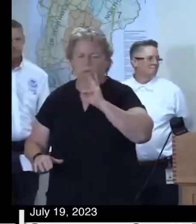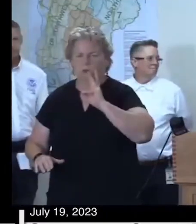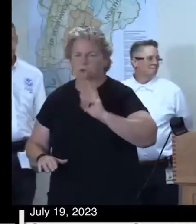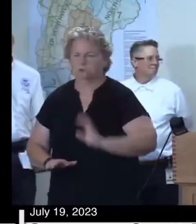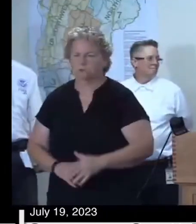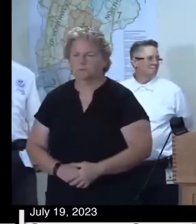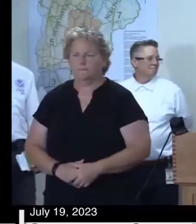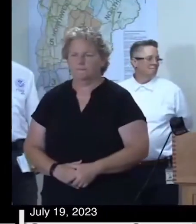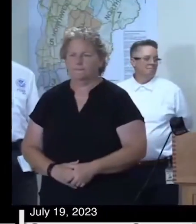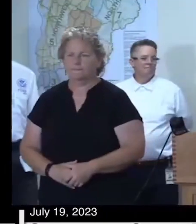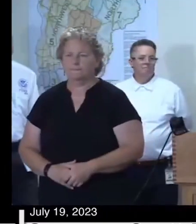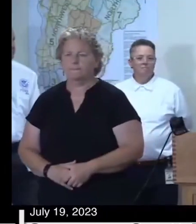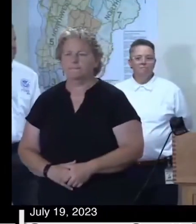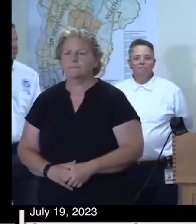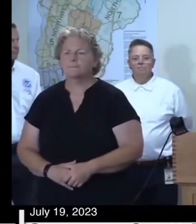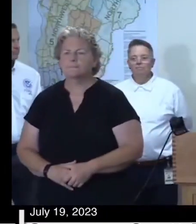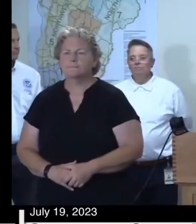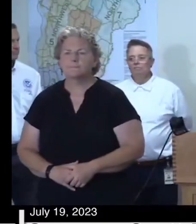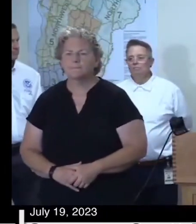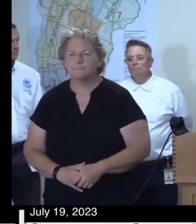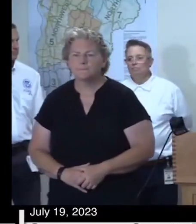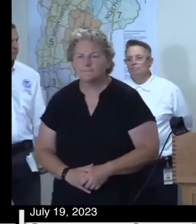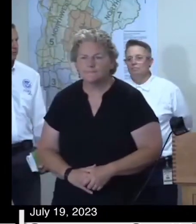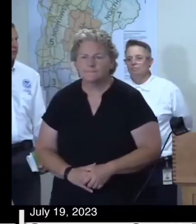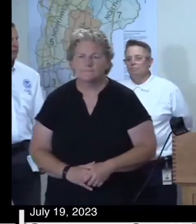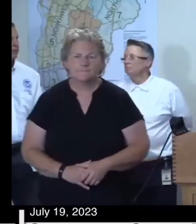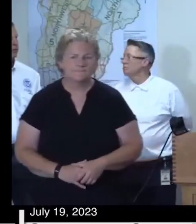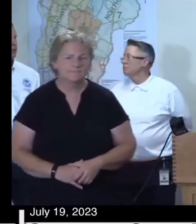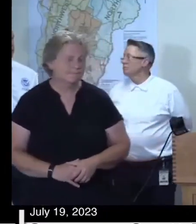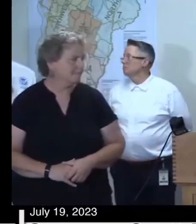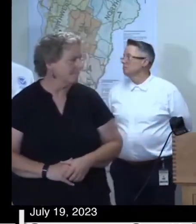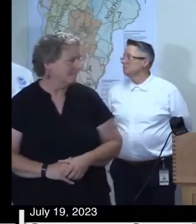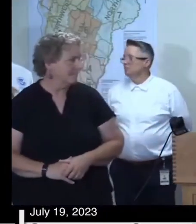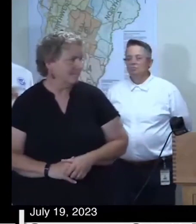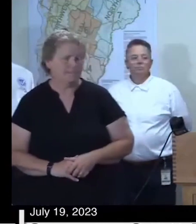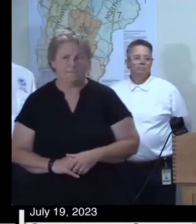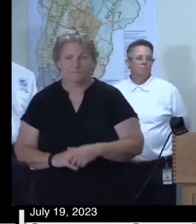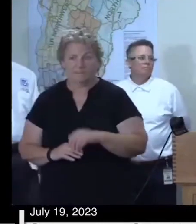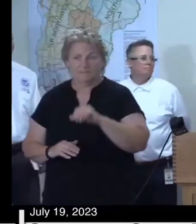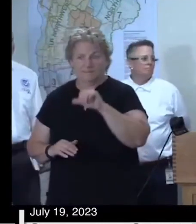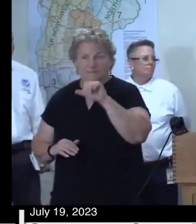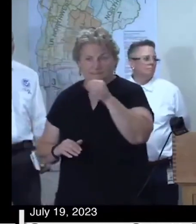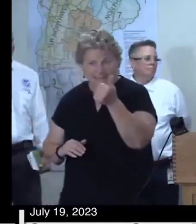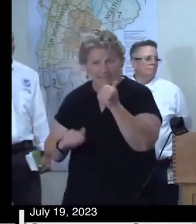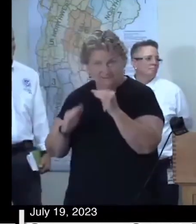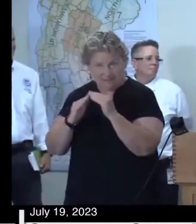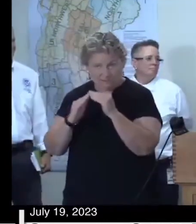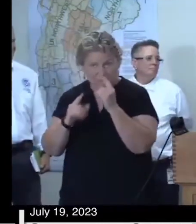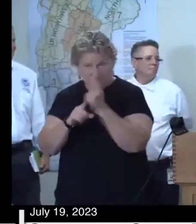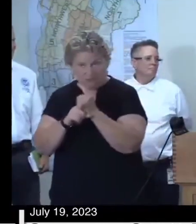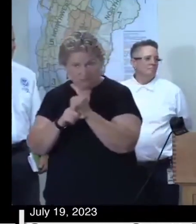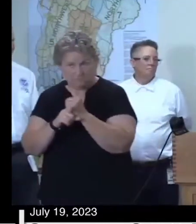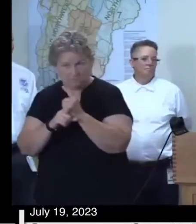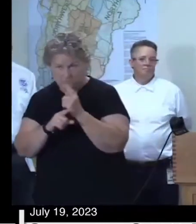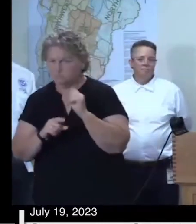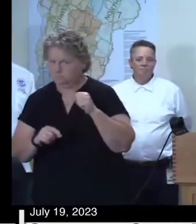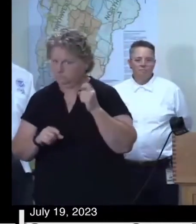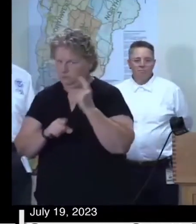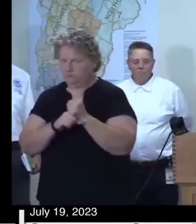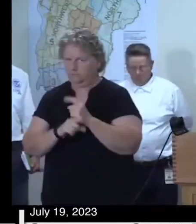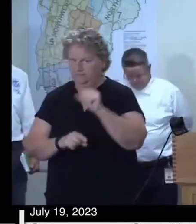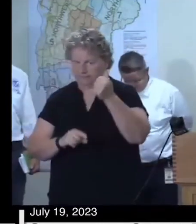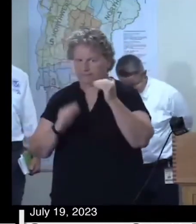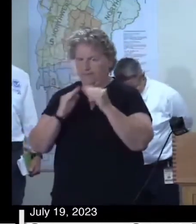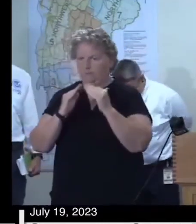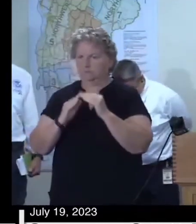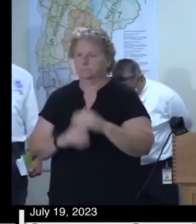I'm sorry, is it 10 under boil watch and one under do not drink? Yes, that's what the report was.